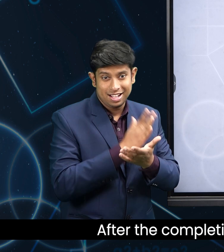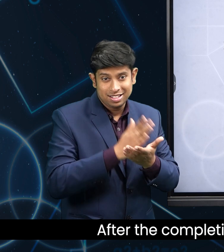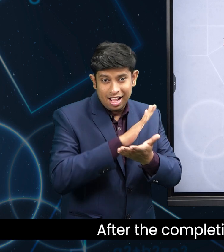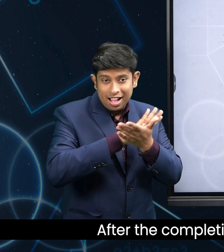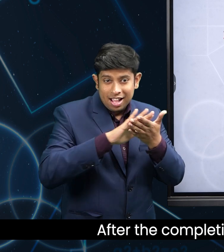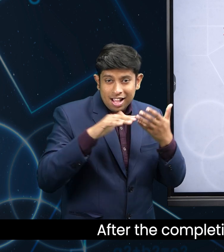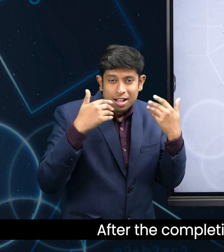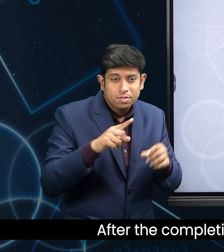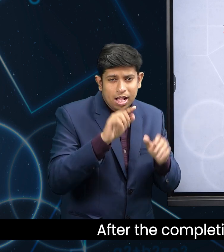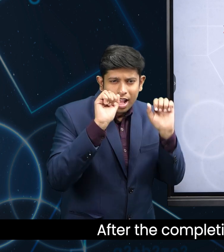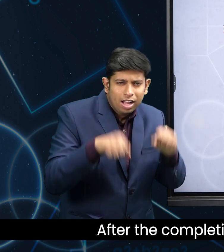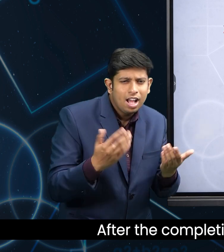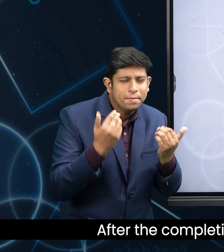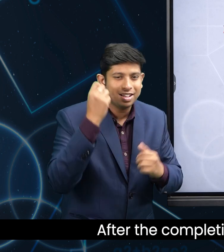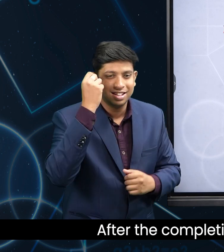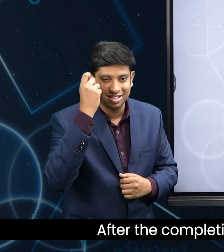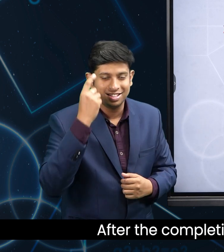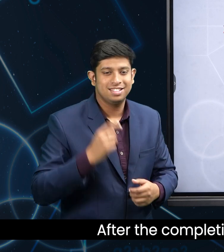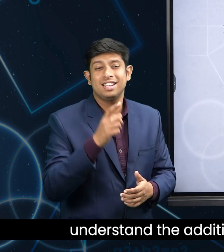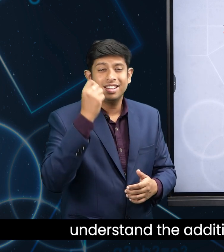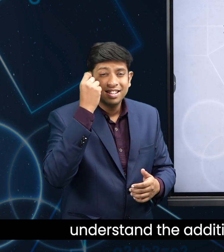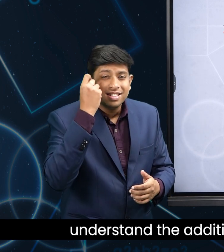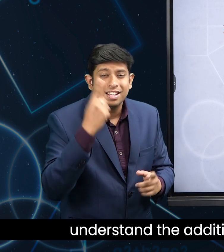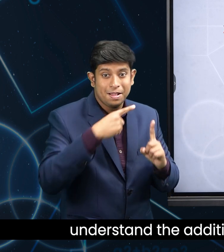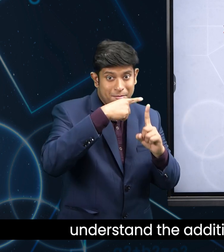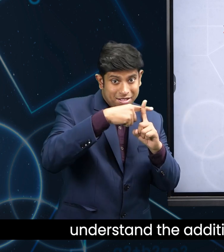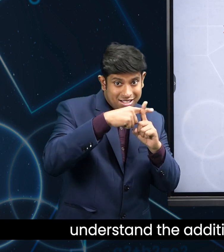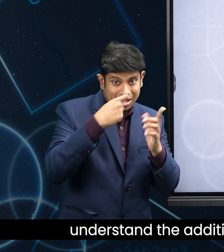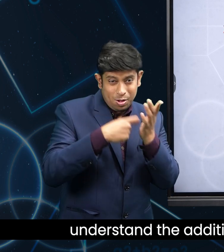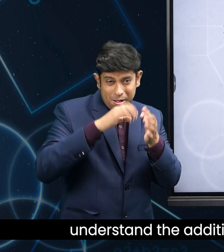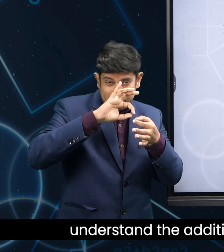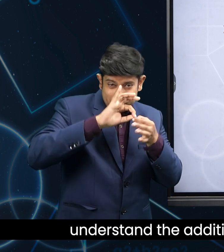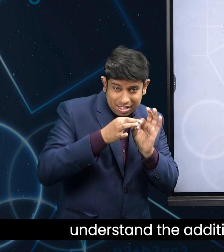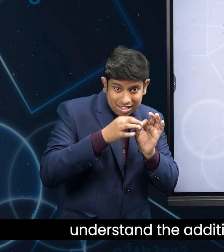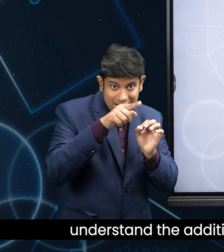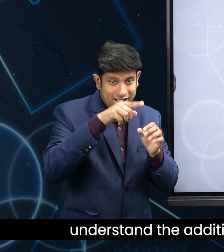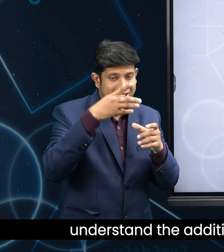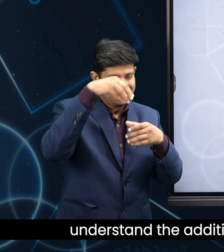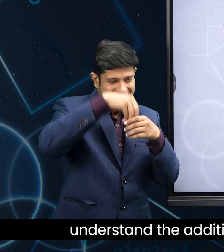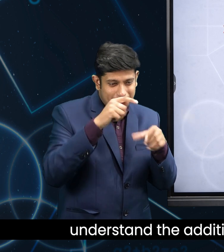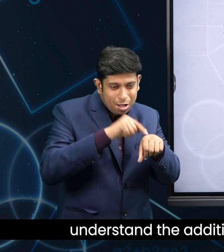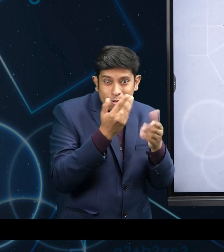completion of this lesson, you will be able to understand the addition theorem of probability and apply it in solving